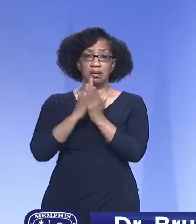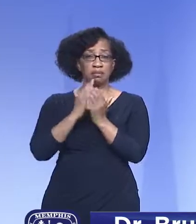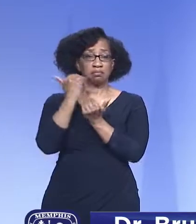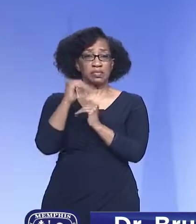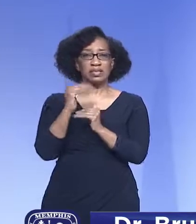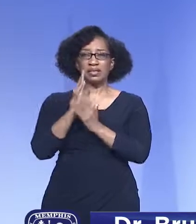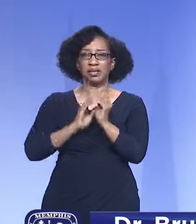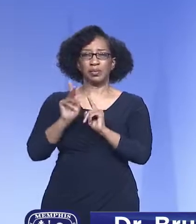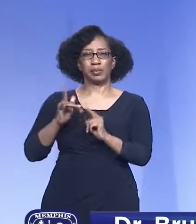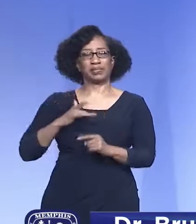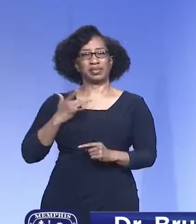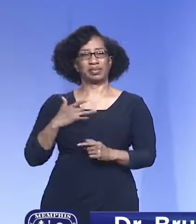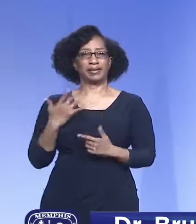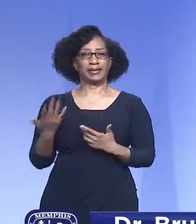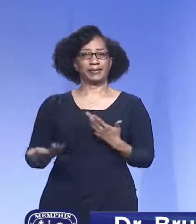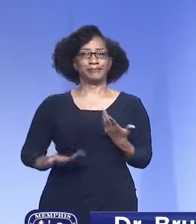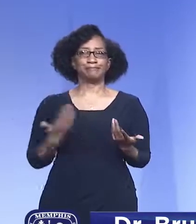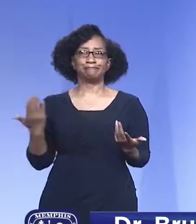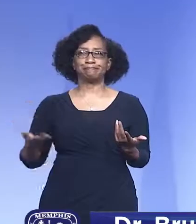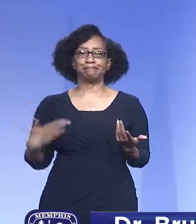view as being,